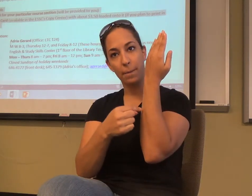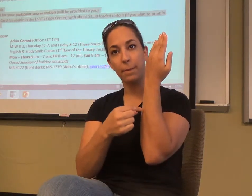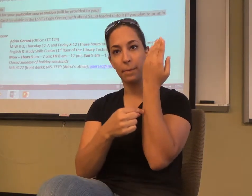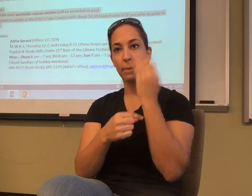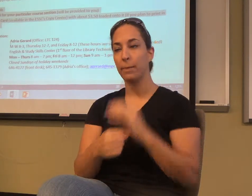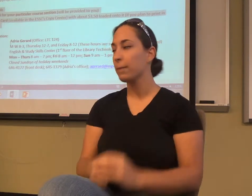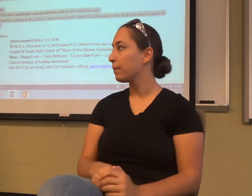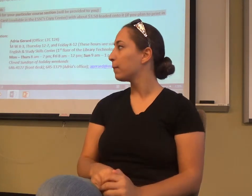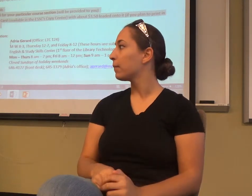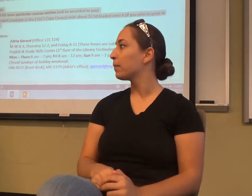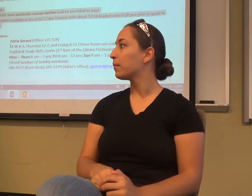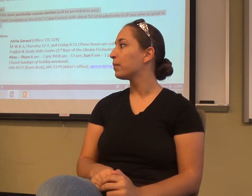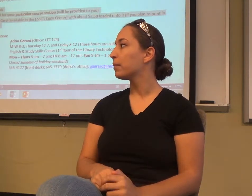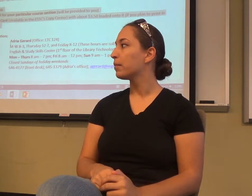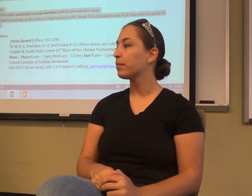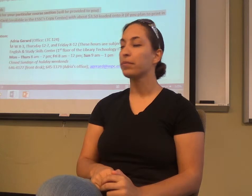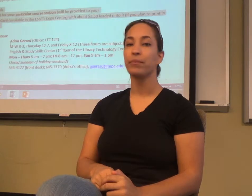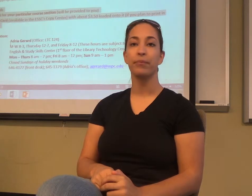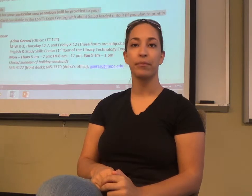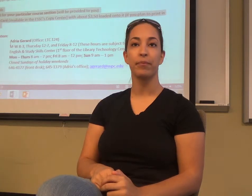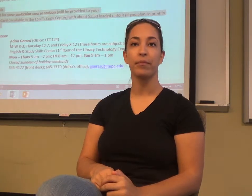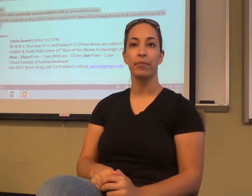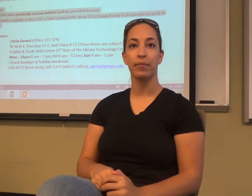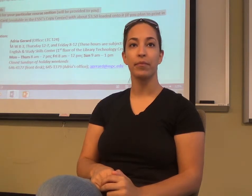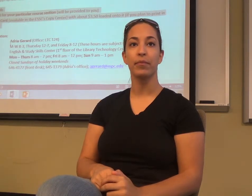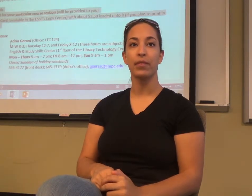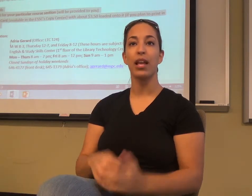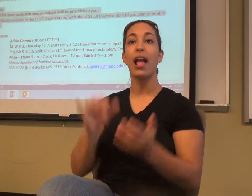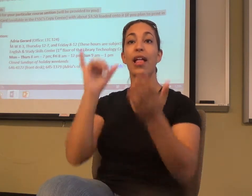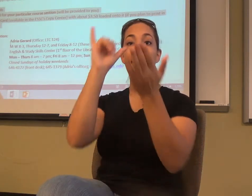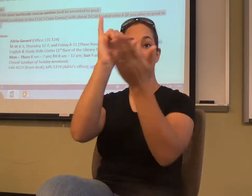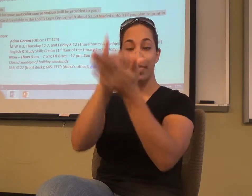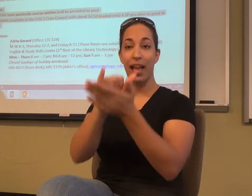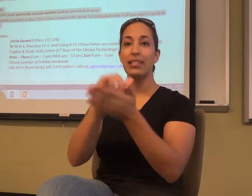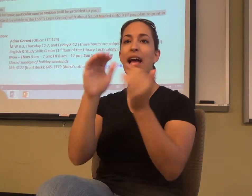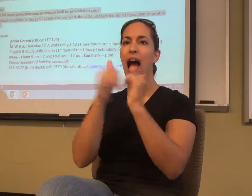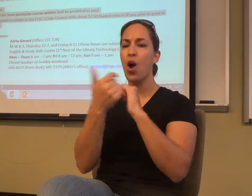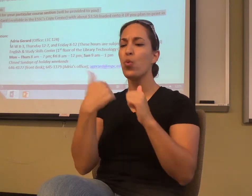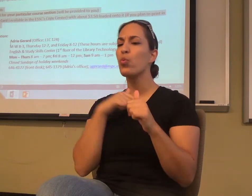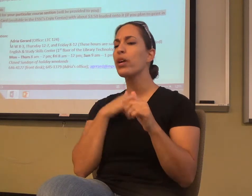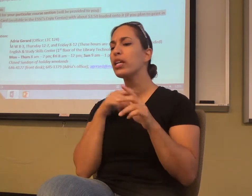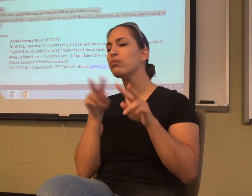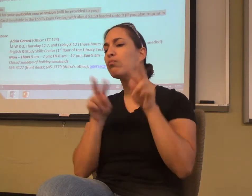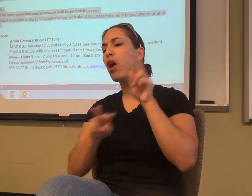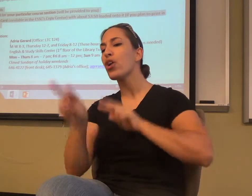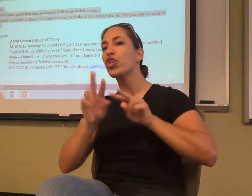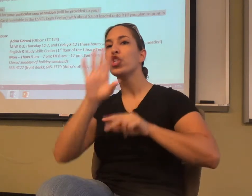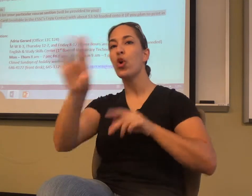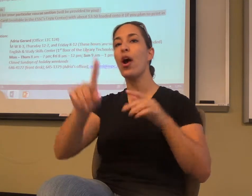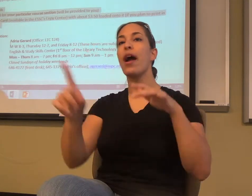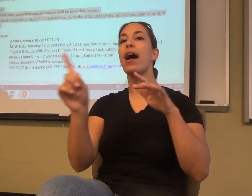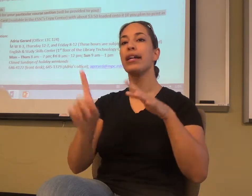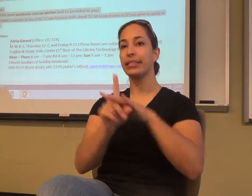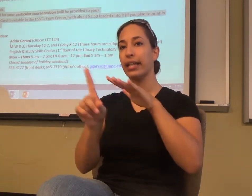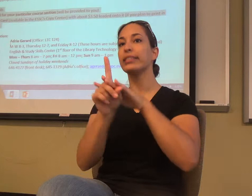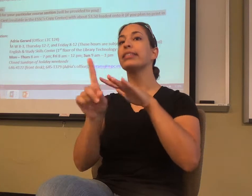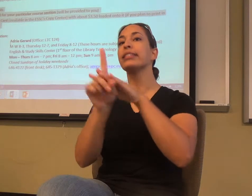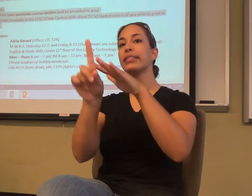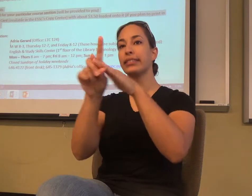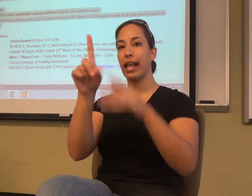This is one of the ways that we monitor your attendance in the lab. The first thing you do when you come to the lab will be to clock in. Last thing